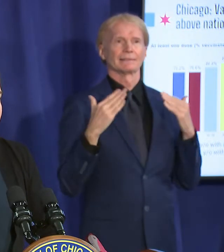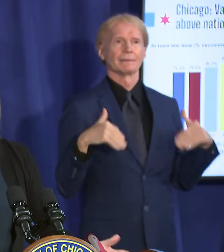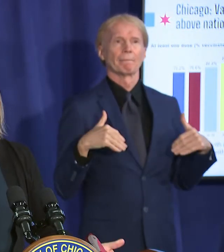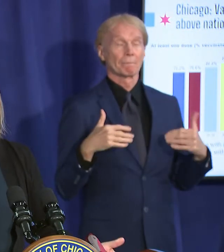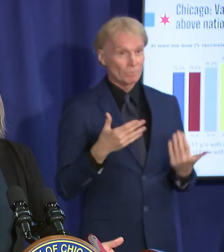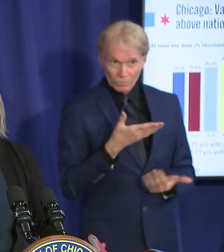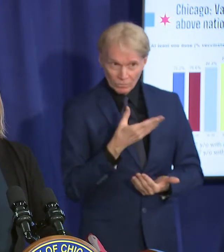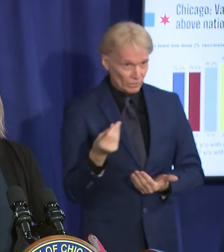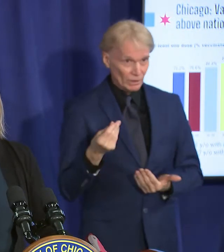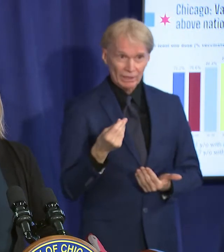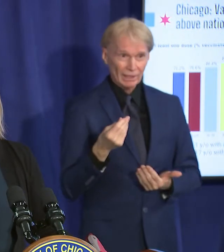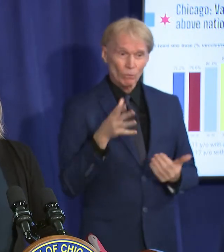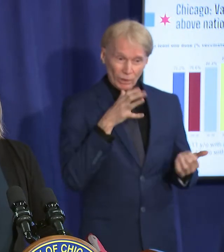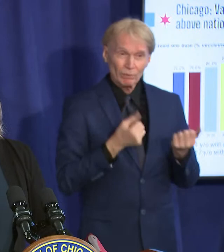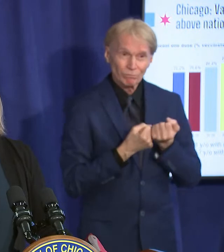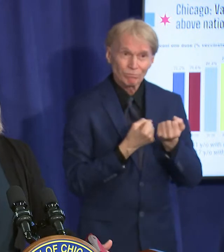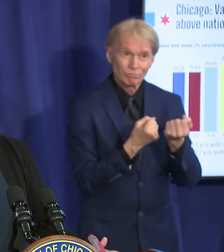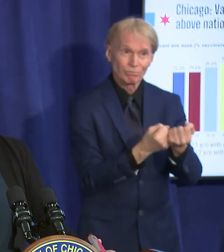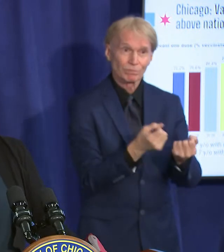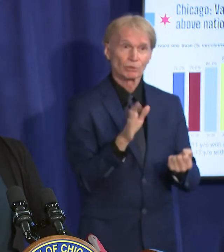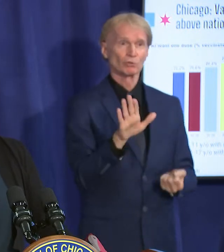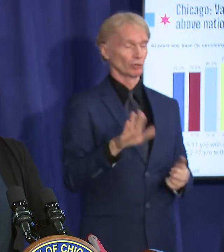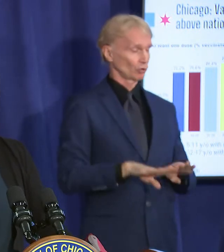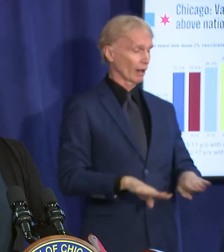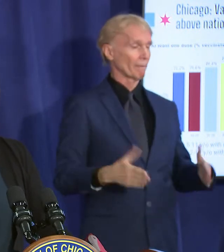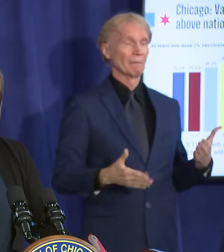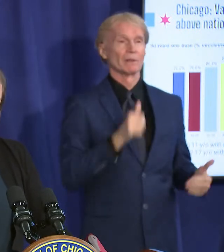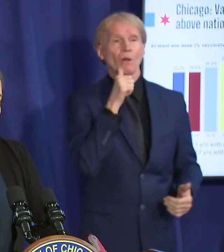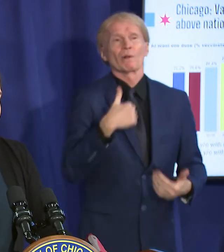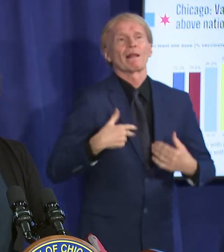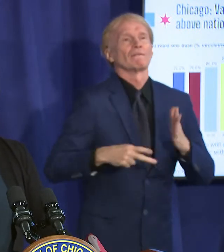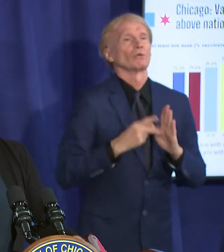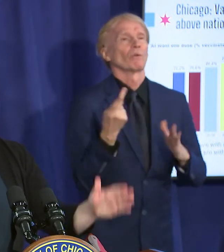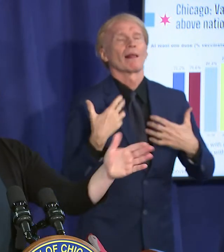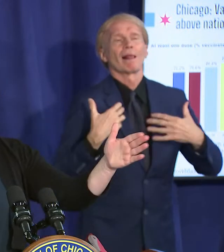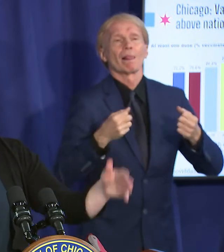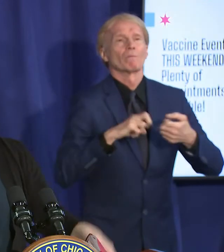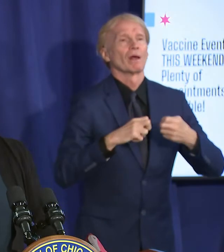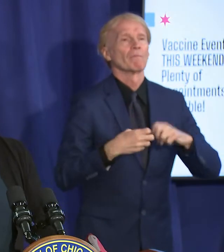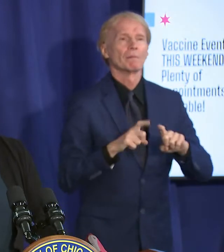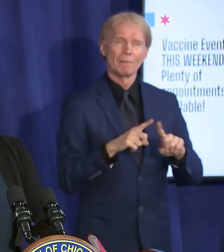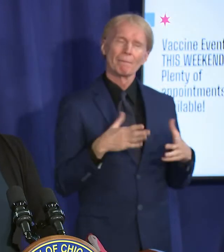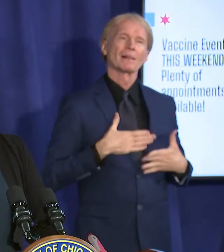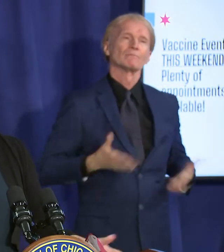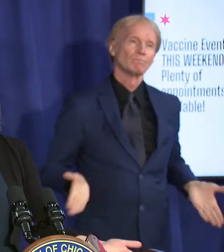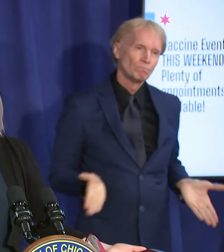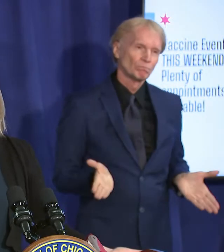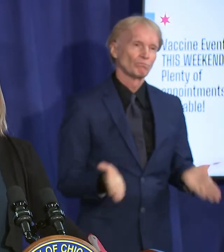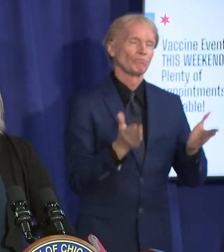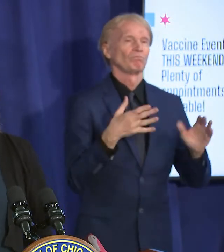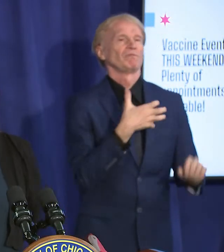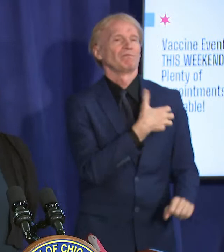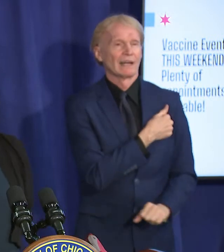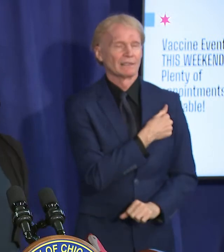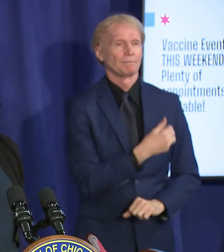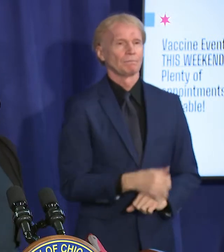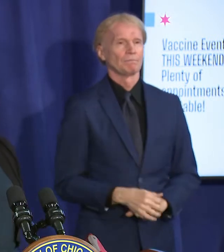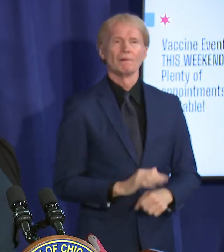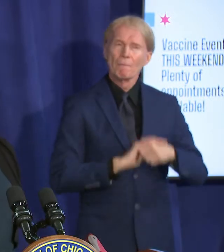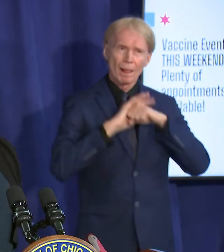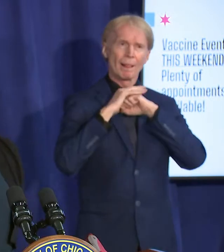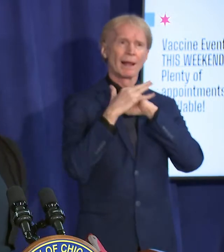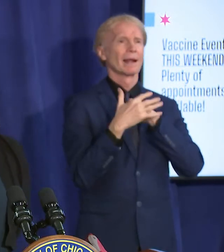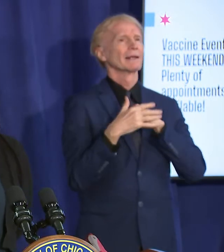encourage you, even if your child does not have underlying conditions, to please get vaccinated. We do have plenty of